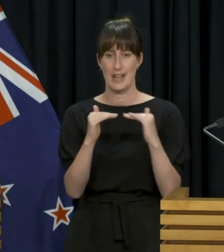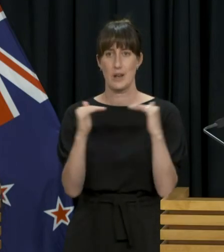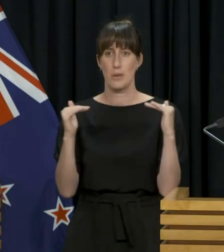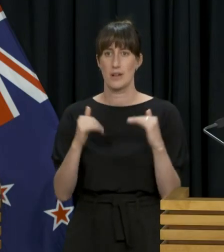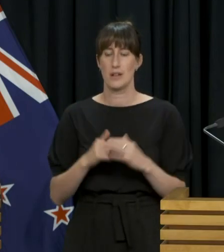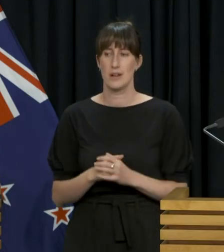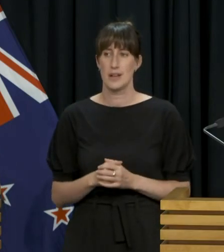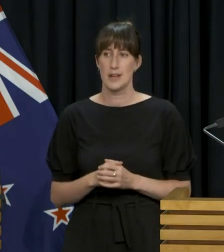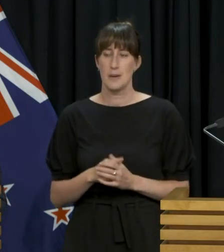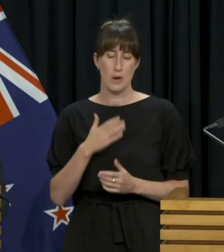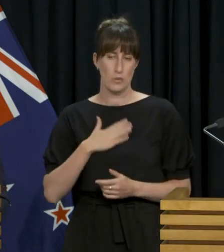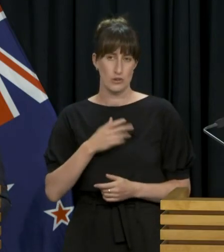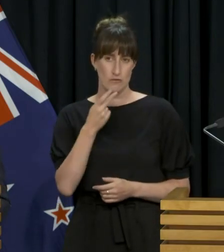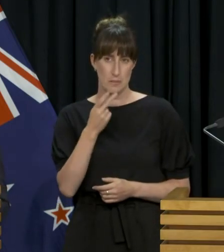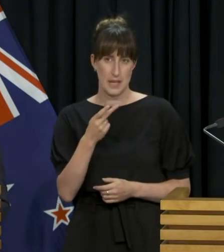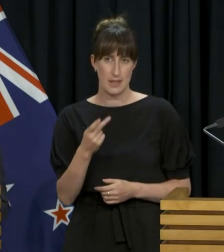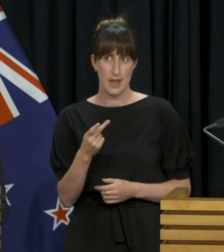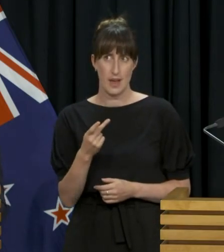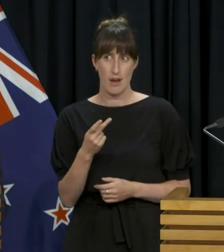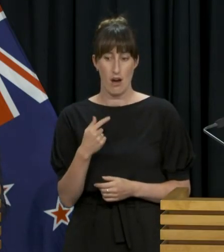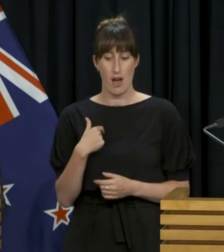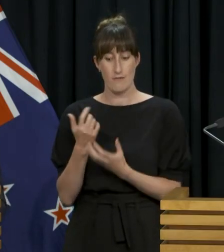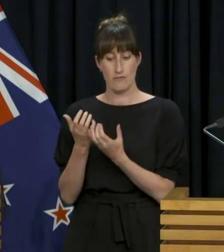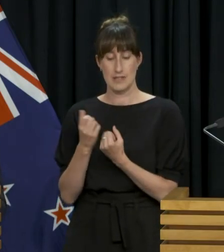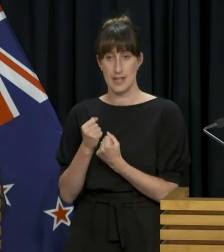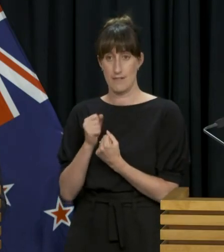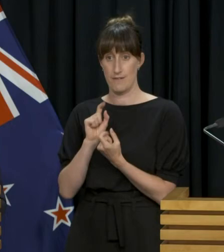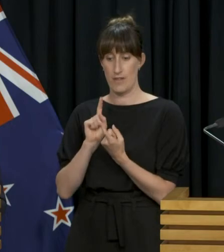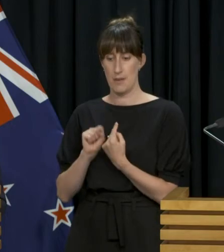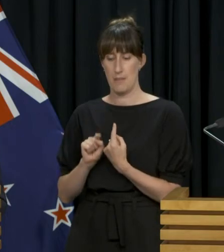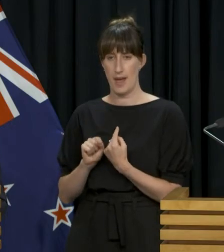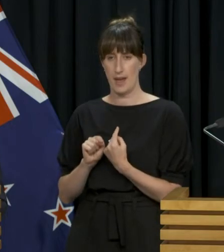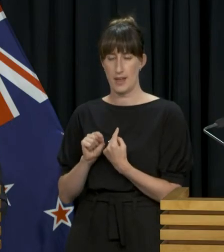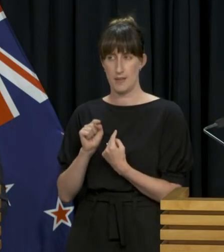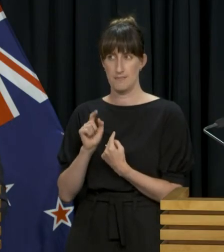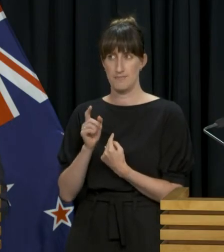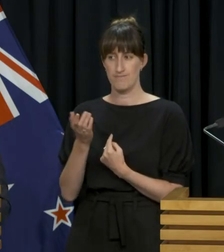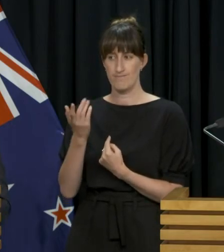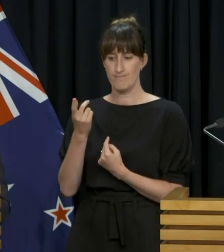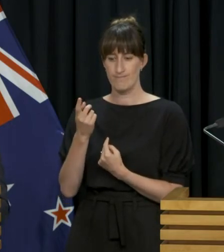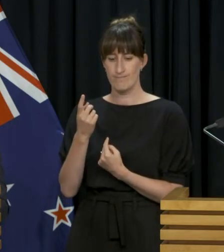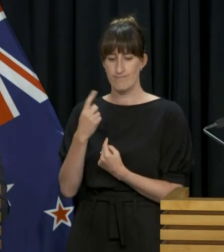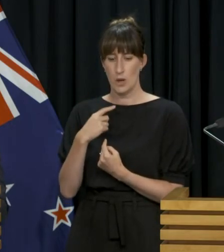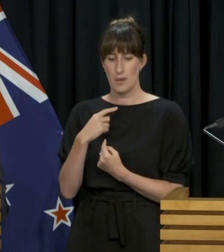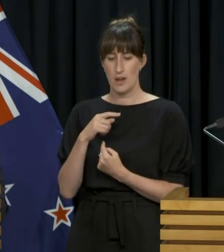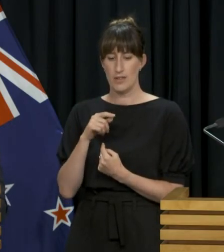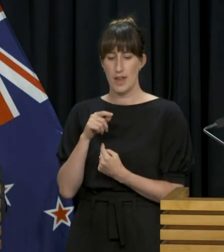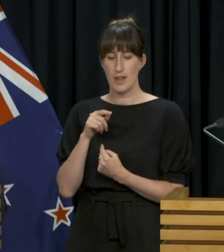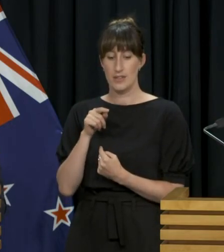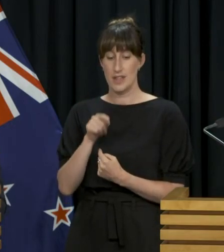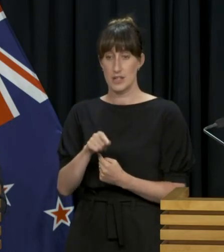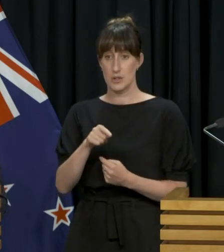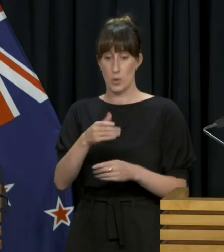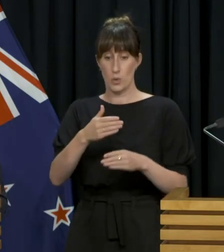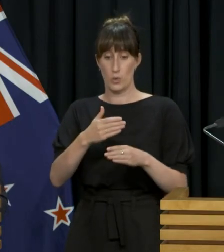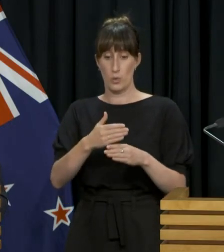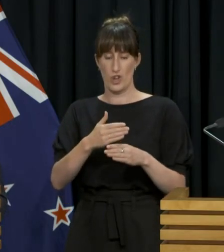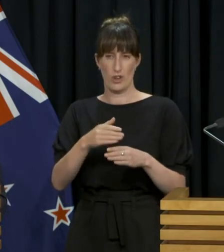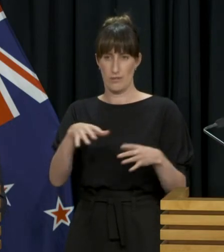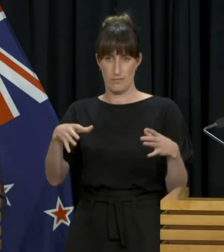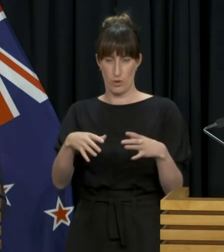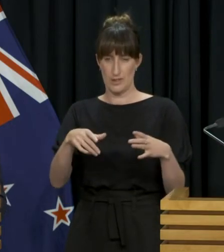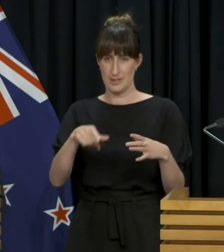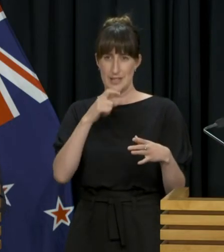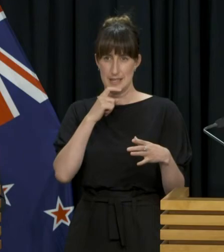to reiterate that one of the pieces of feedback that I have had is that hesitancy amongst this workforce is